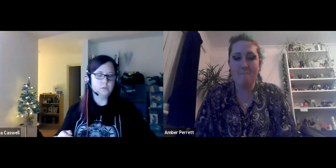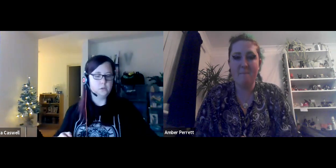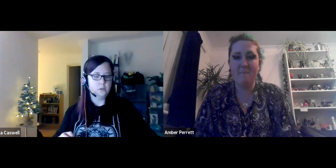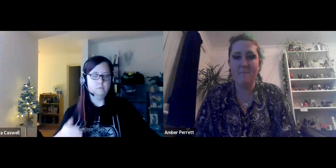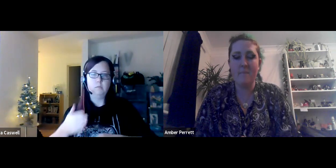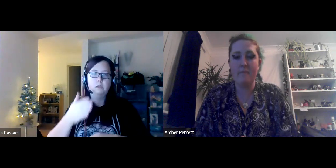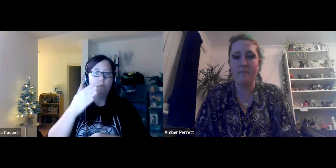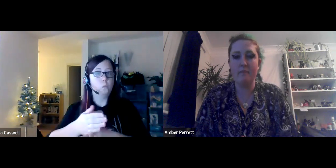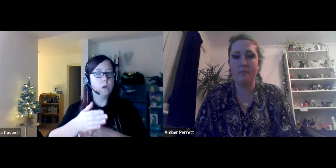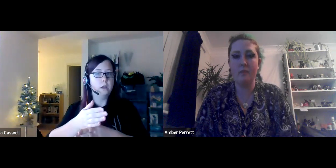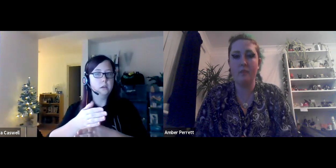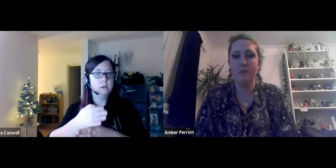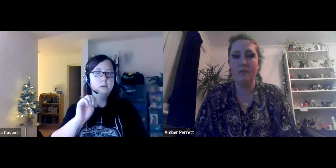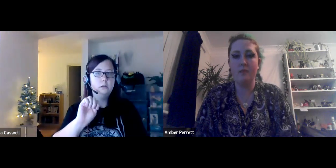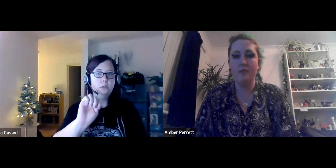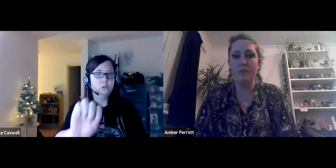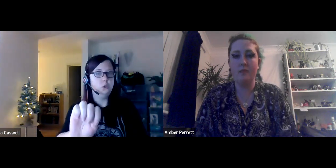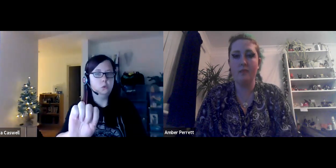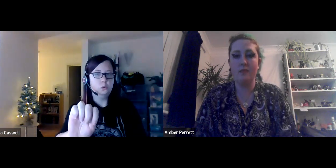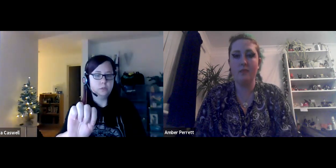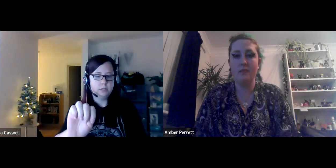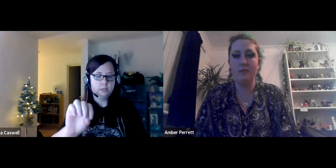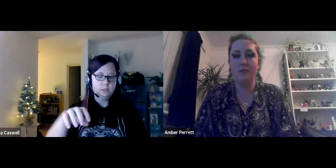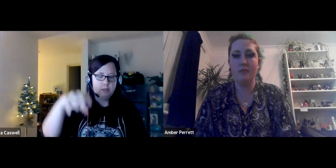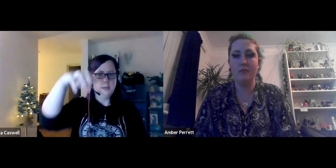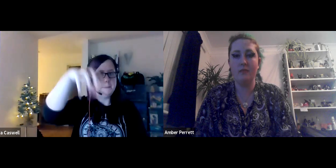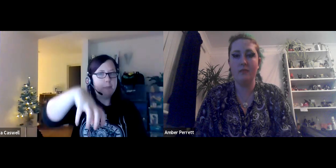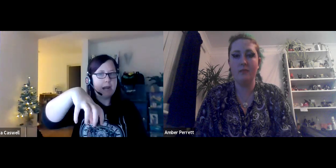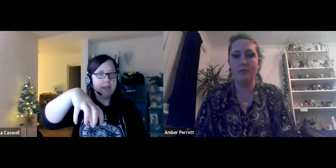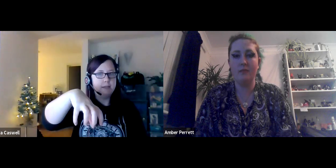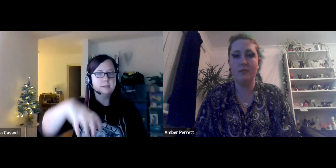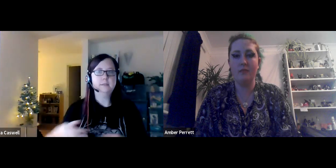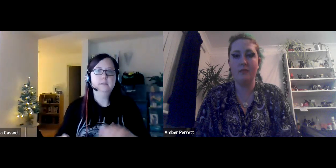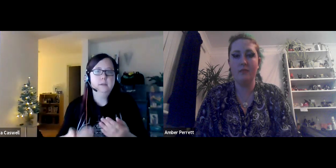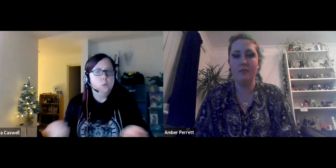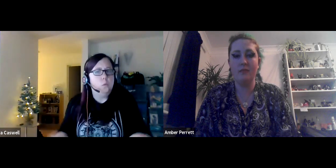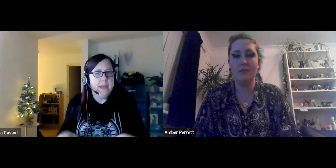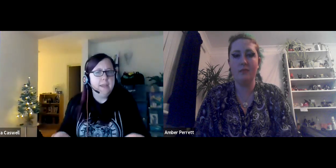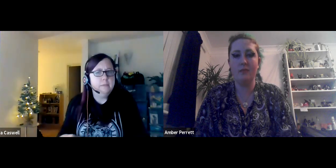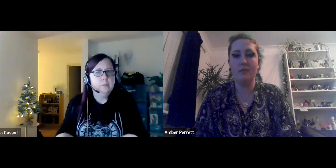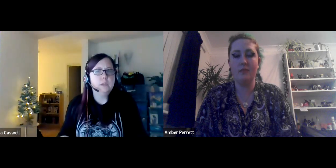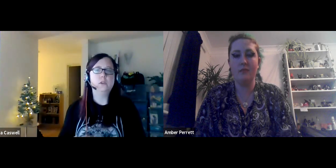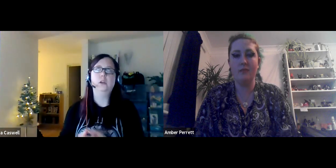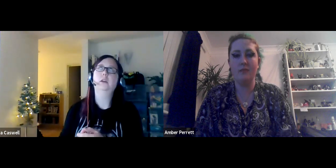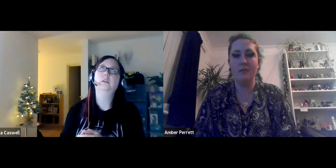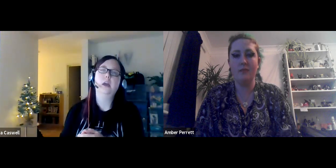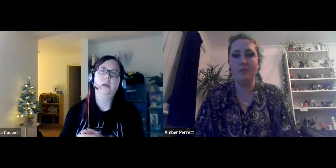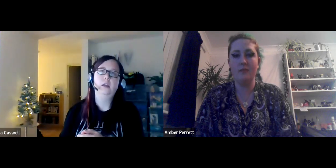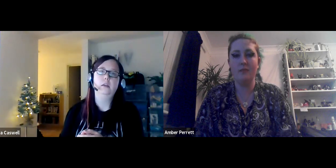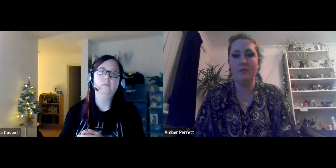So then work, yours, place, where? So like in